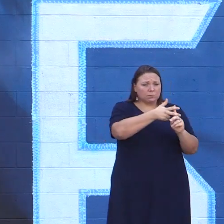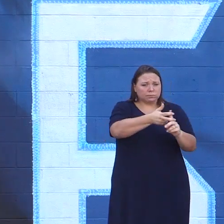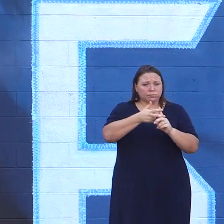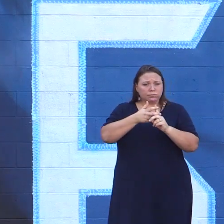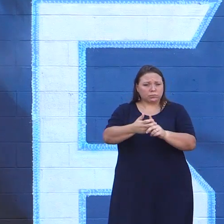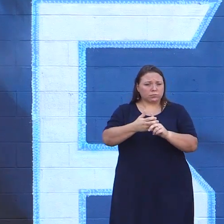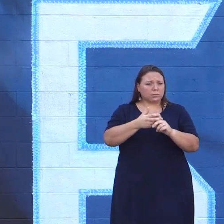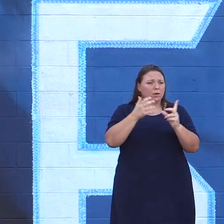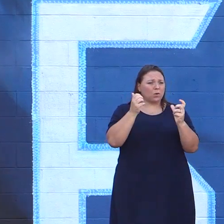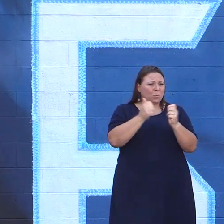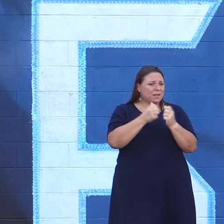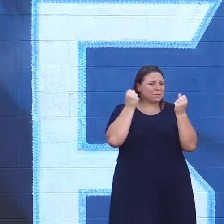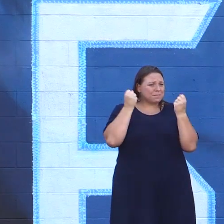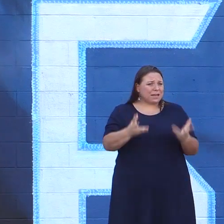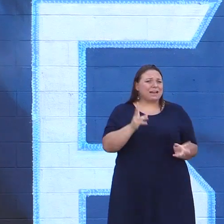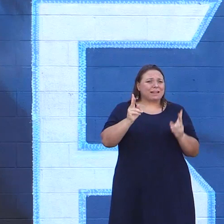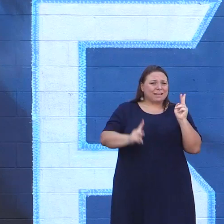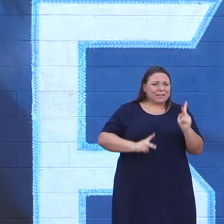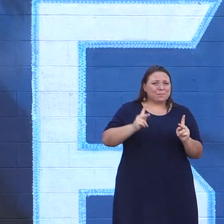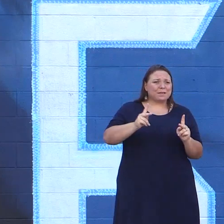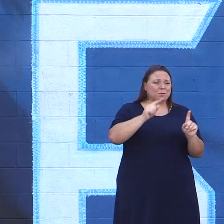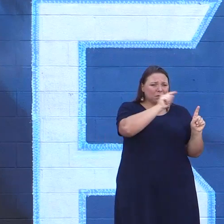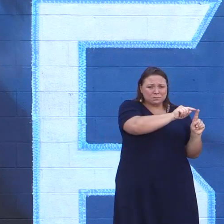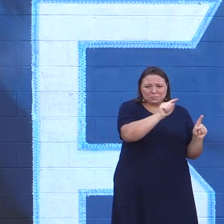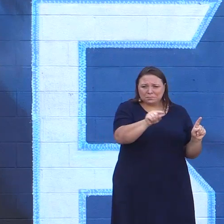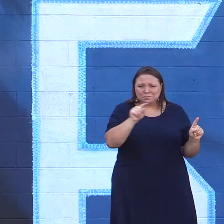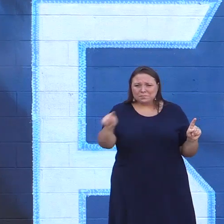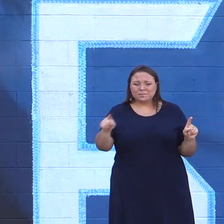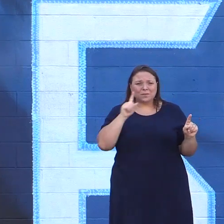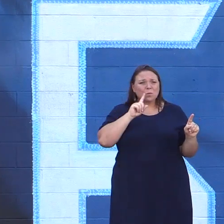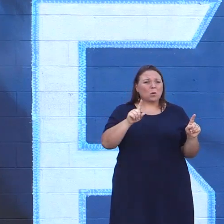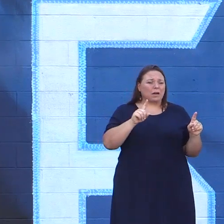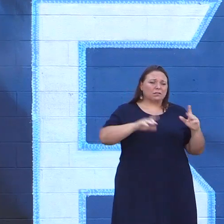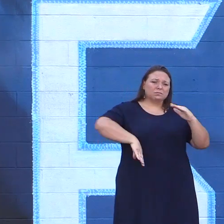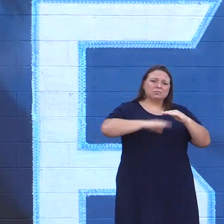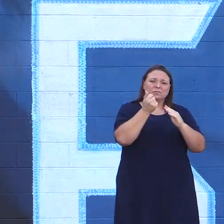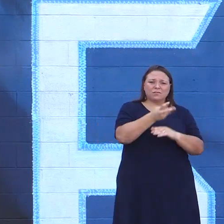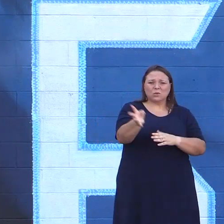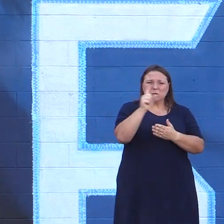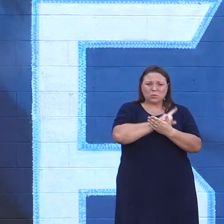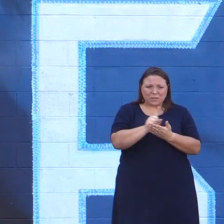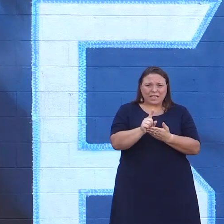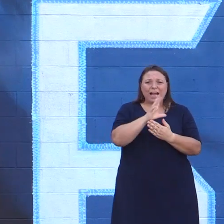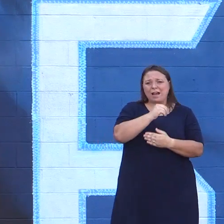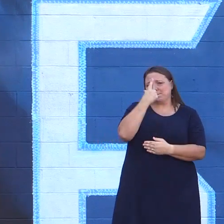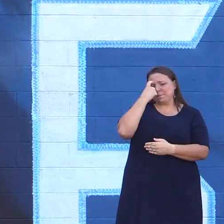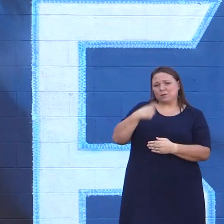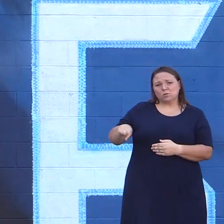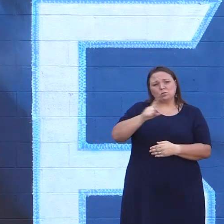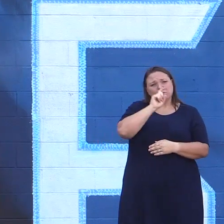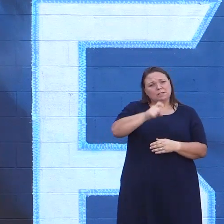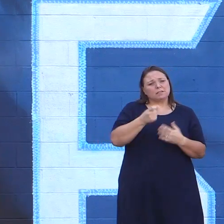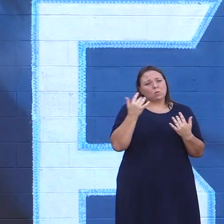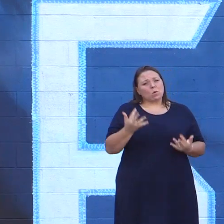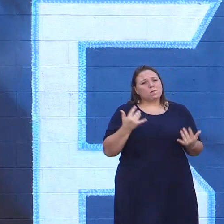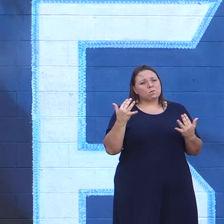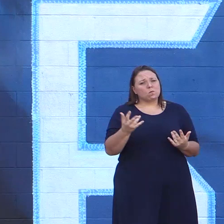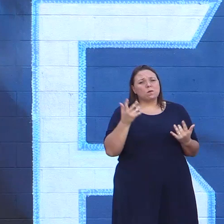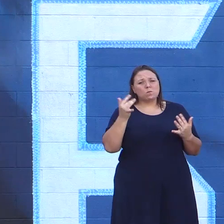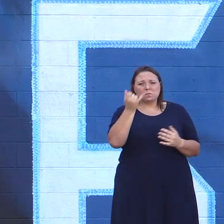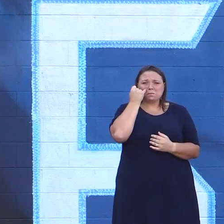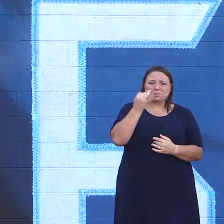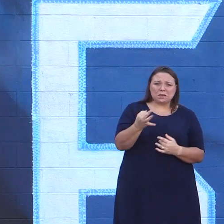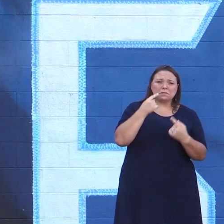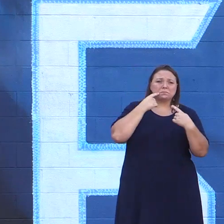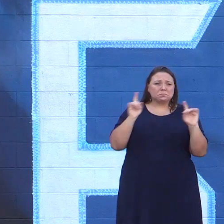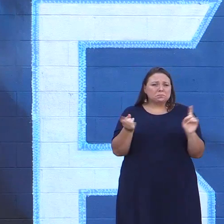large numbers in so many sites will take weeks to do, and since you have to wait some number of weeks to know whether or not the